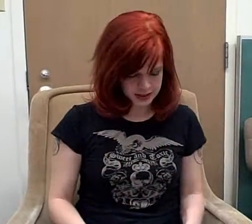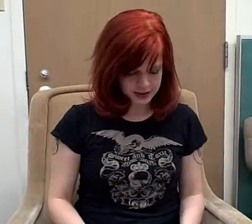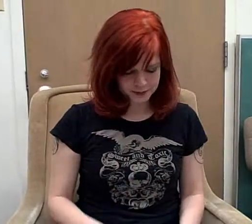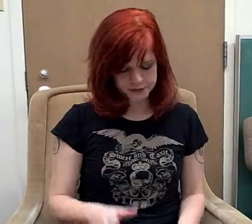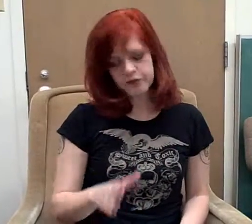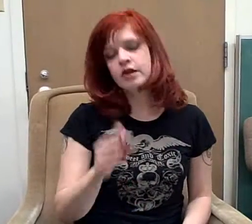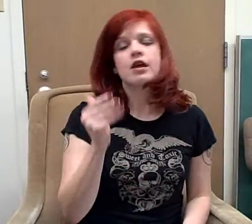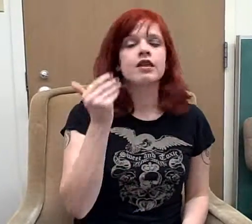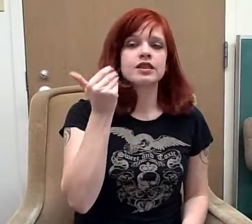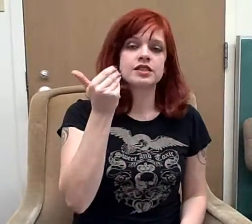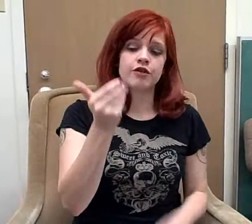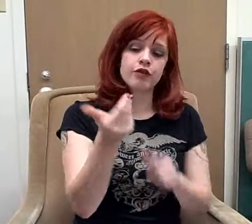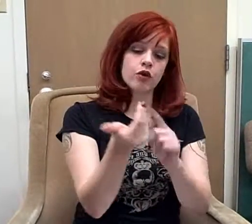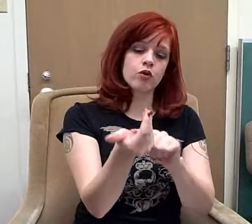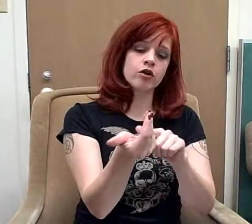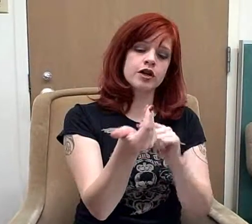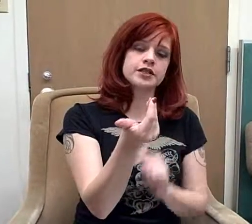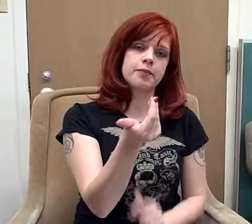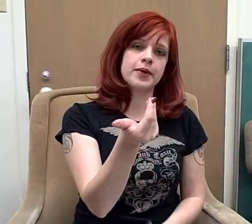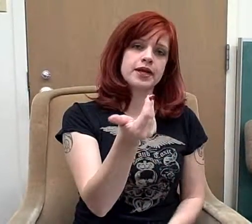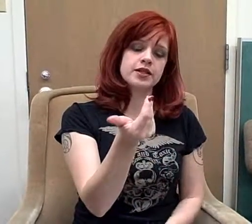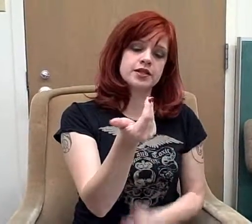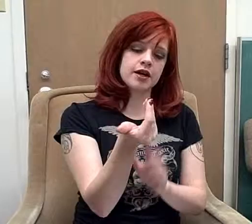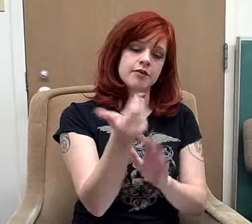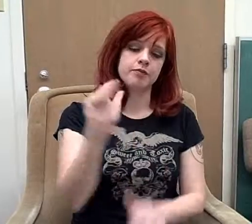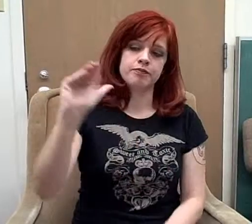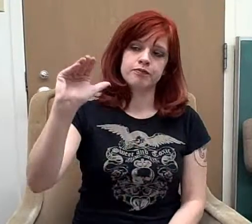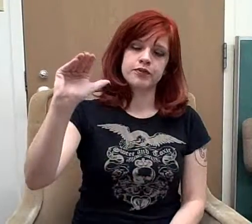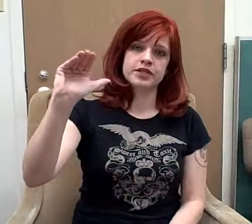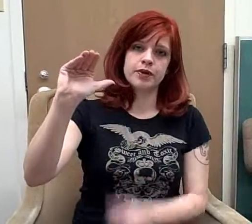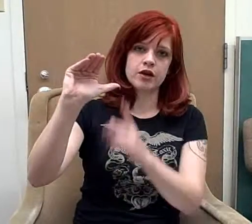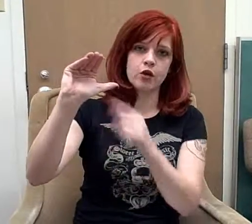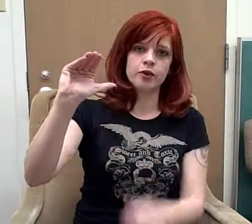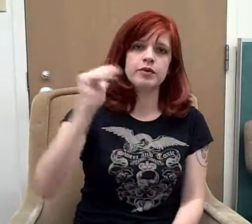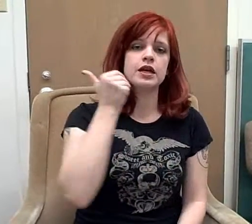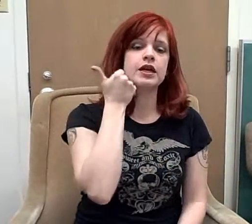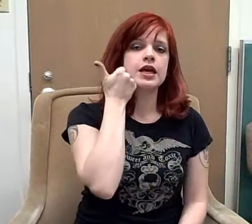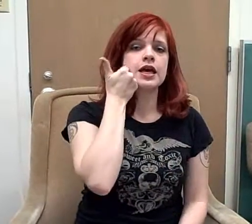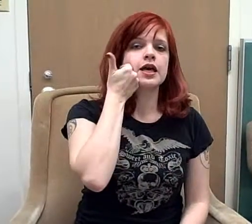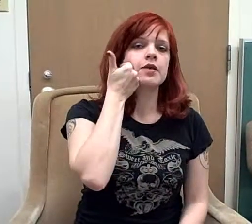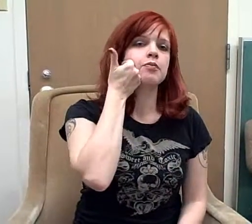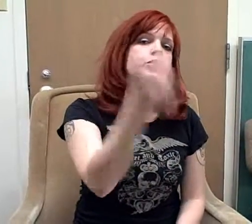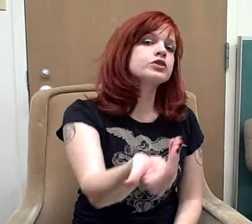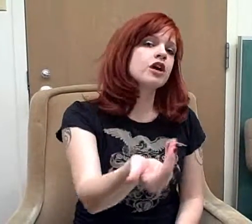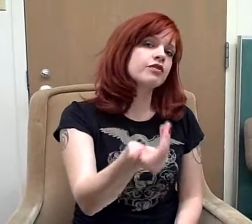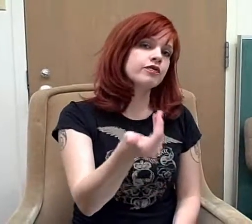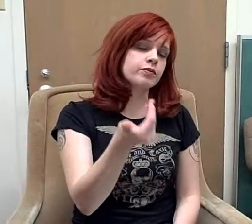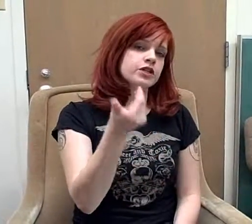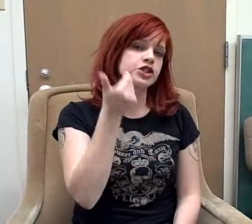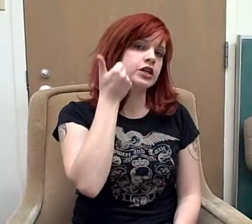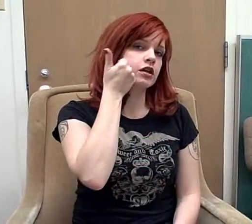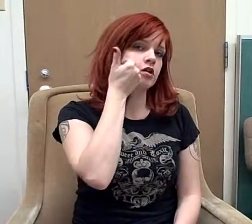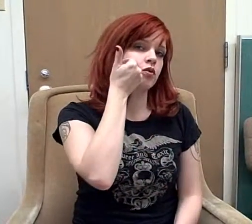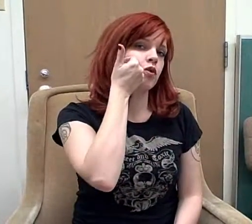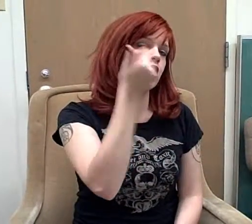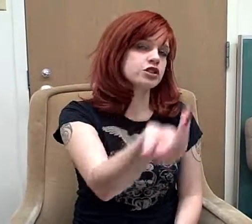sluttiness. The sign for whore is a bent open B, and it pulls off from the cheek